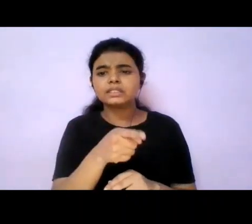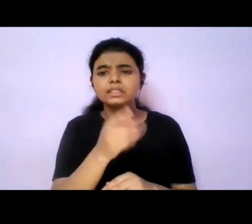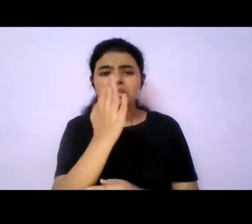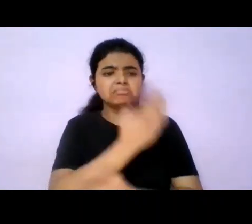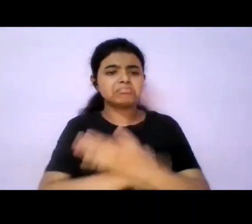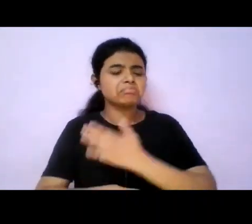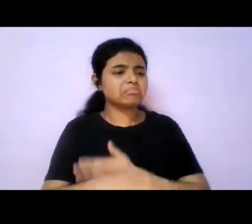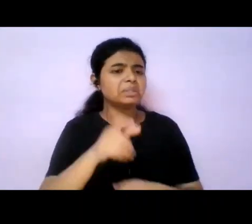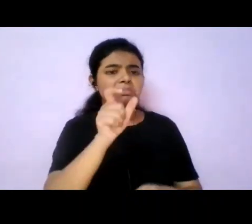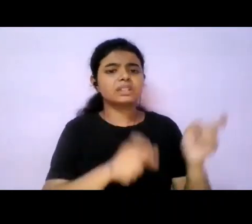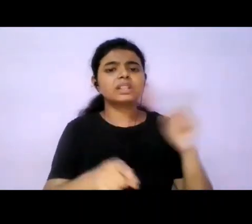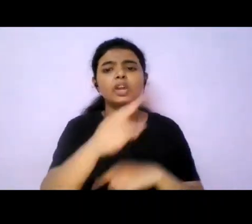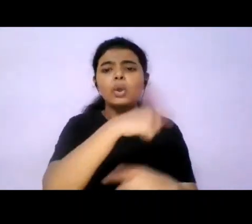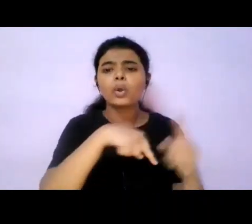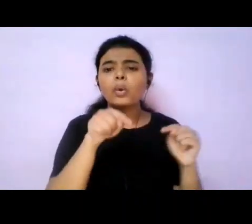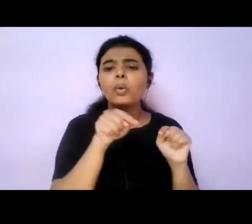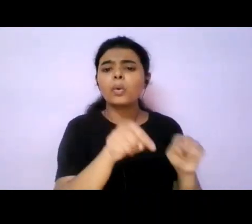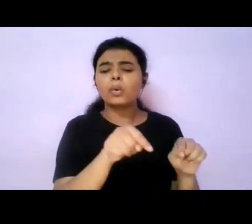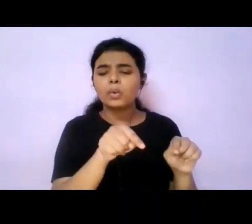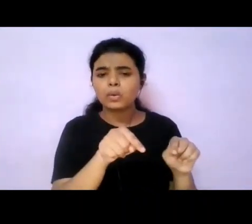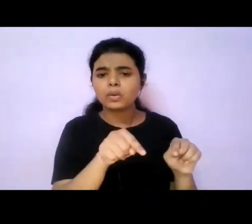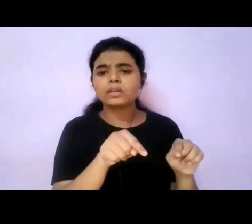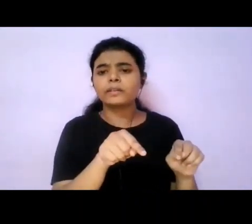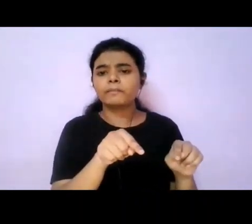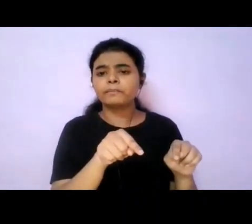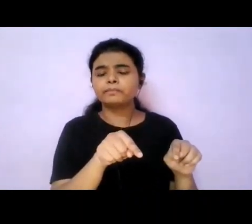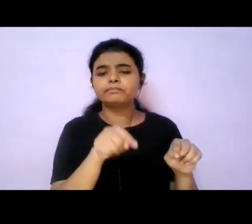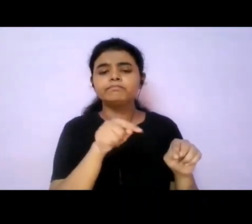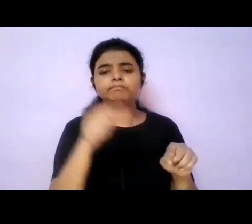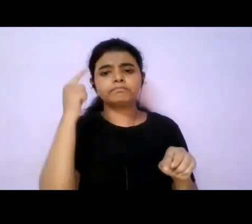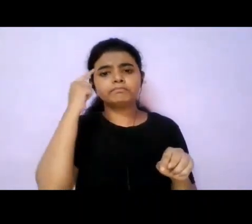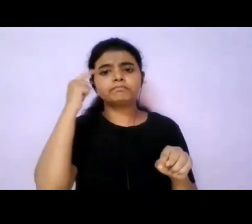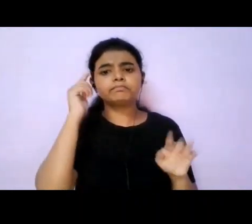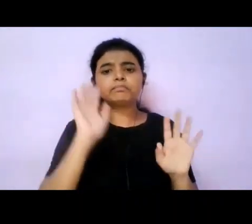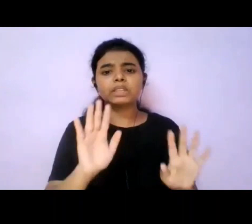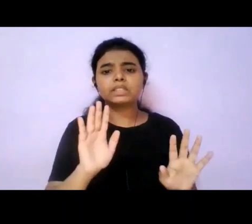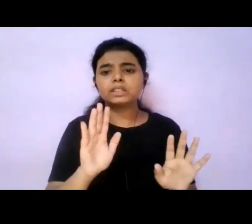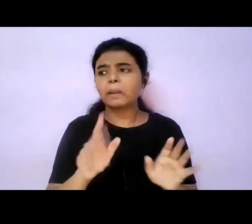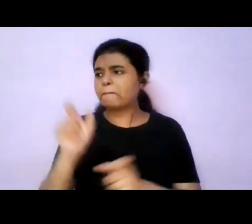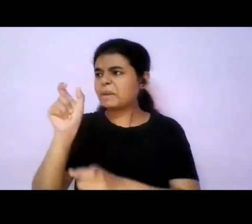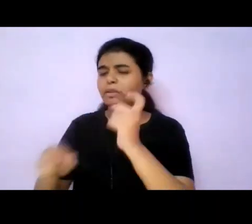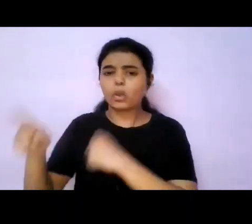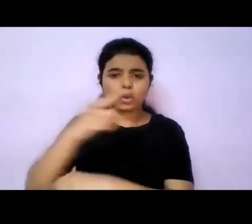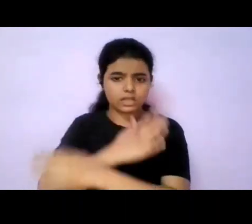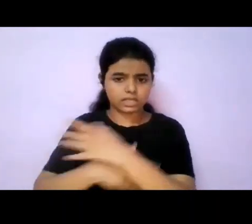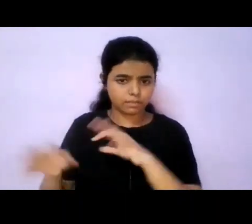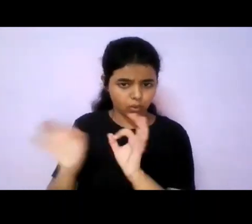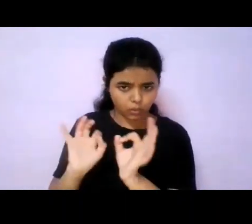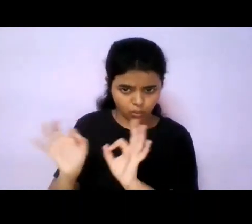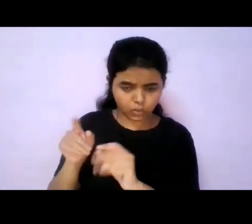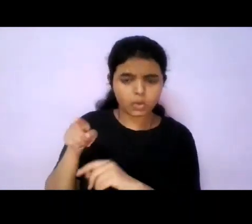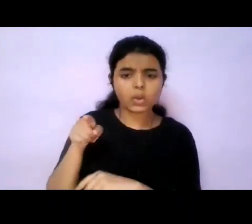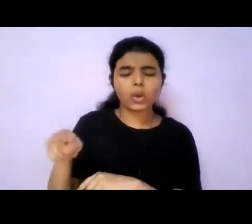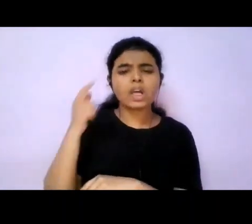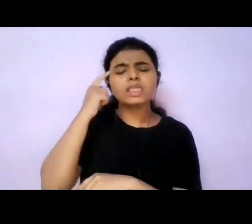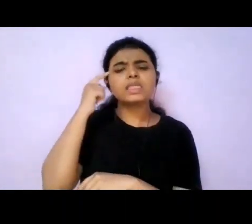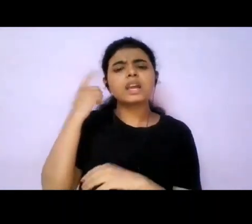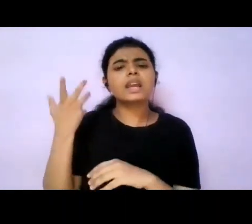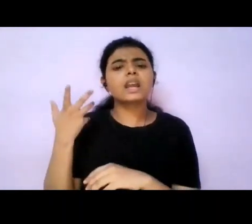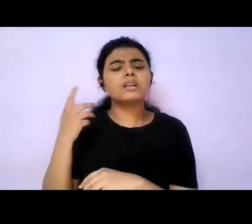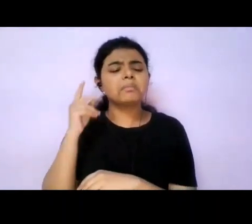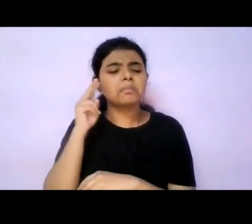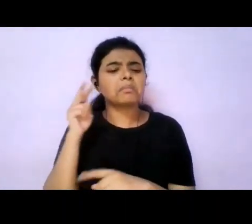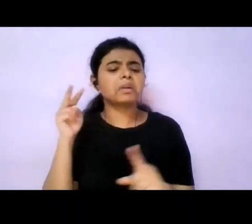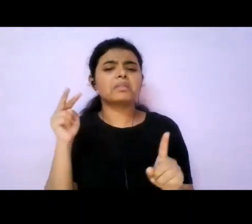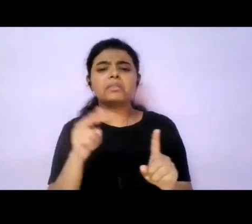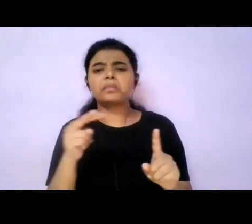people. The last thing disabled people need is yet another non-disabled person finding